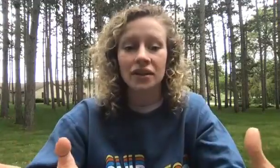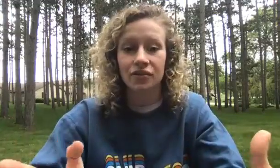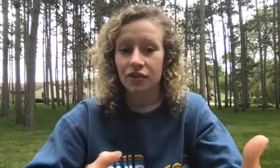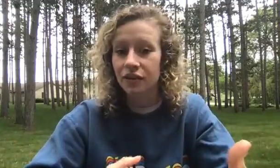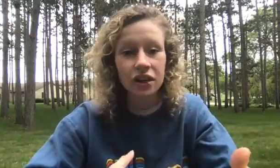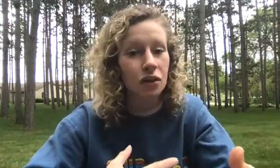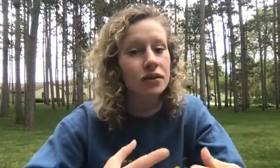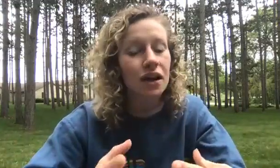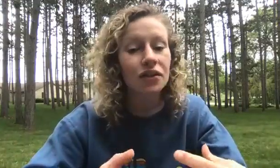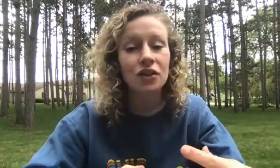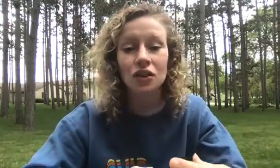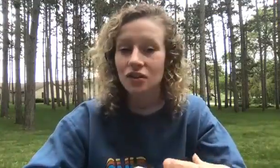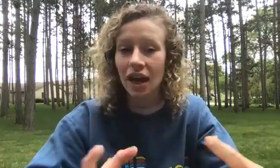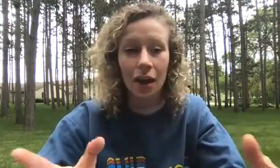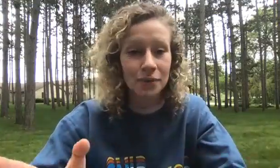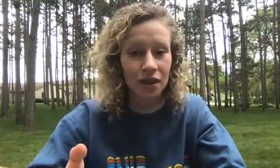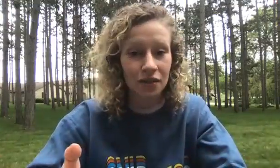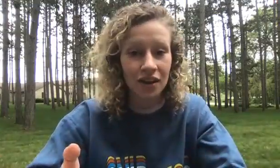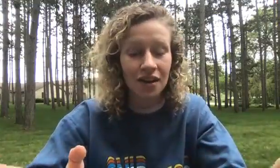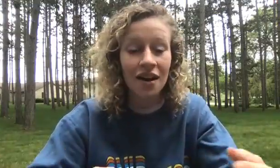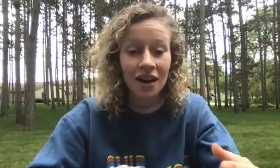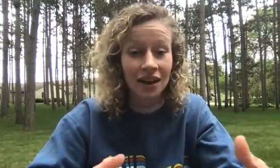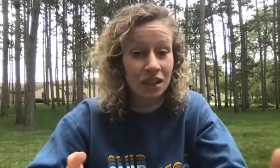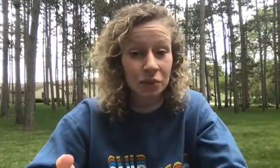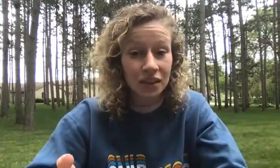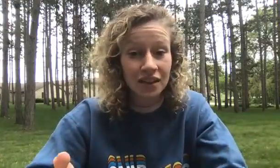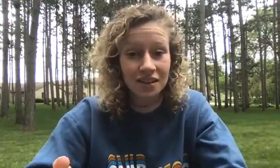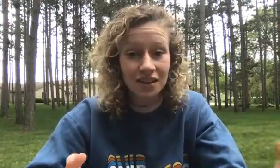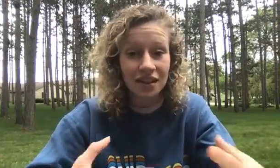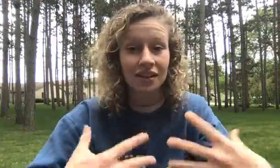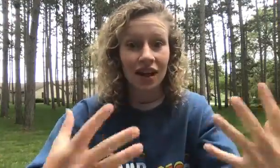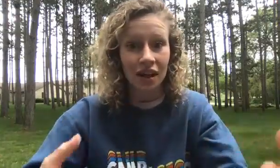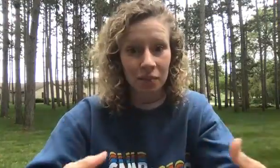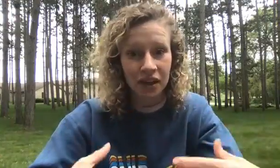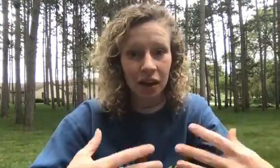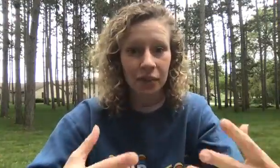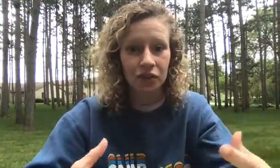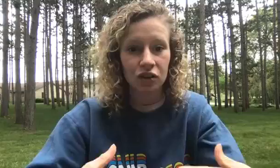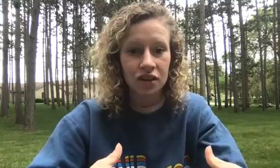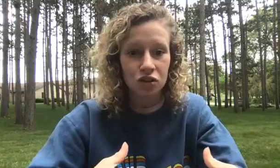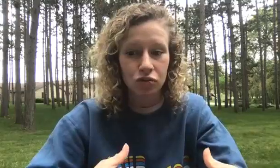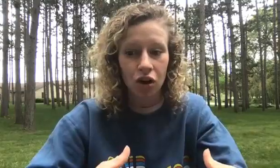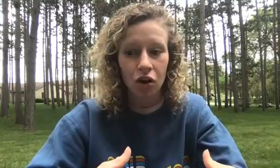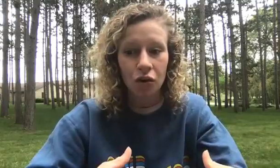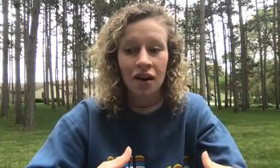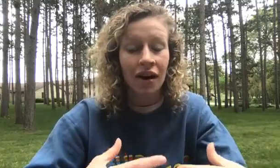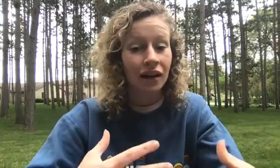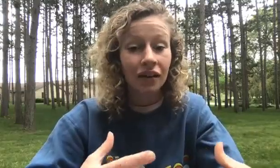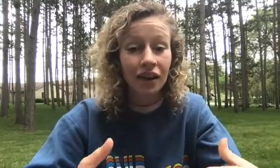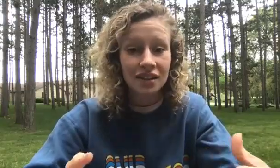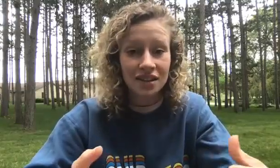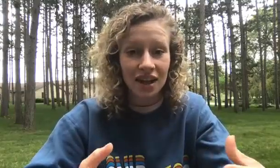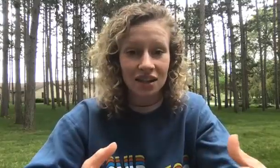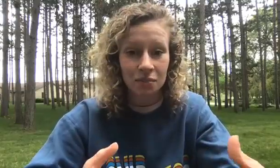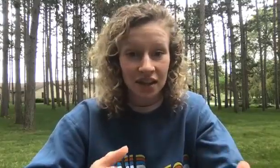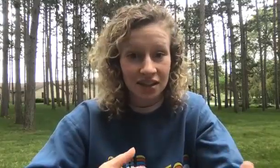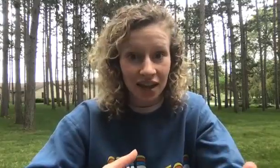different videos out there, there's apps out there, and it's a pretty easy thing to kind of pick up and learn as you go. And a lot of the signs make